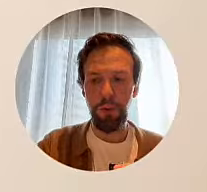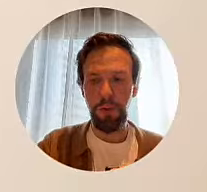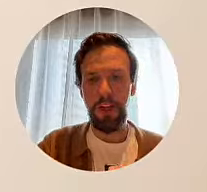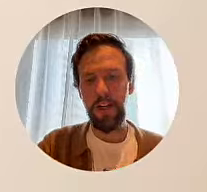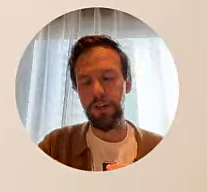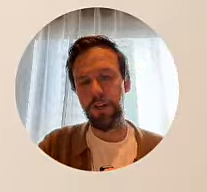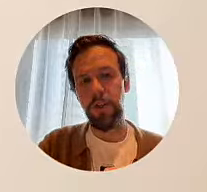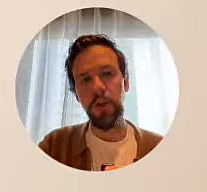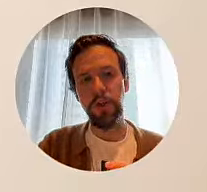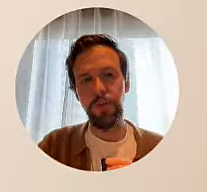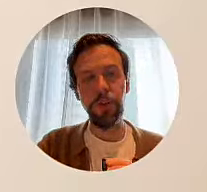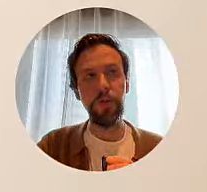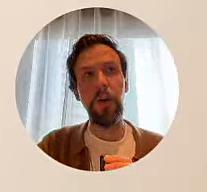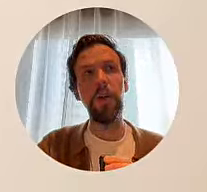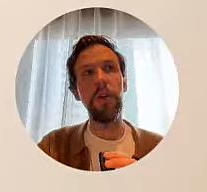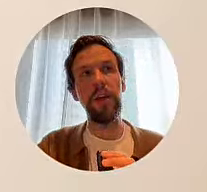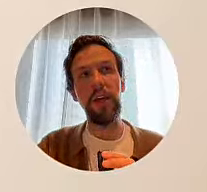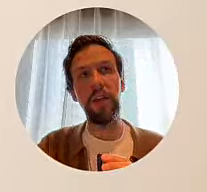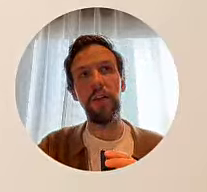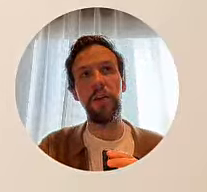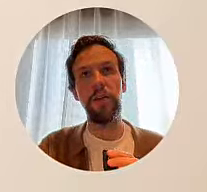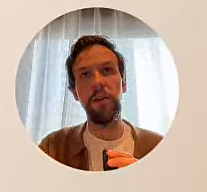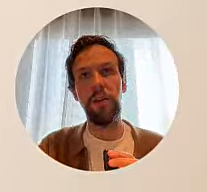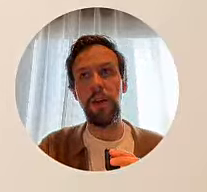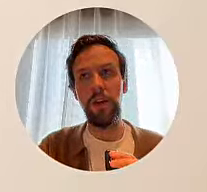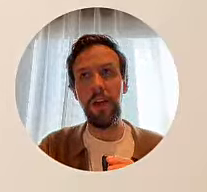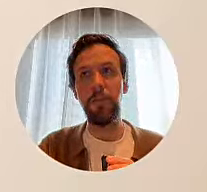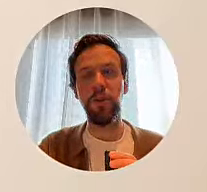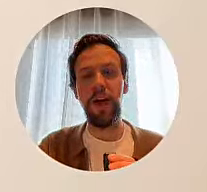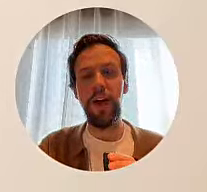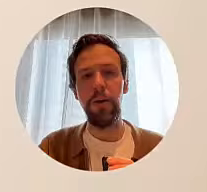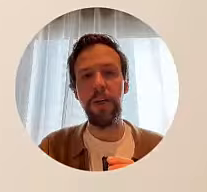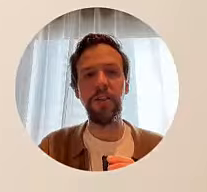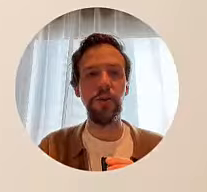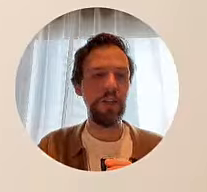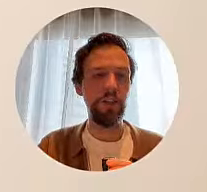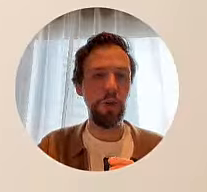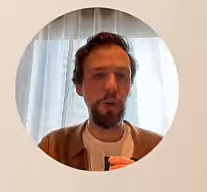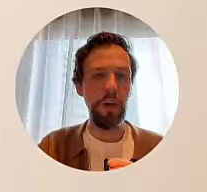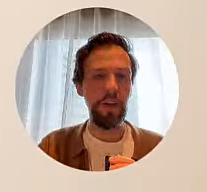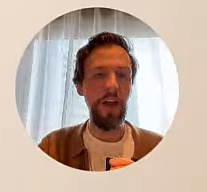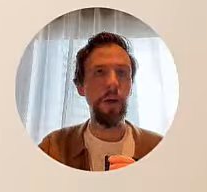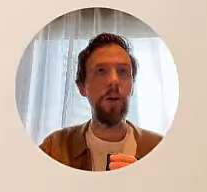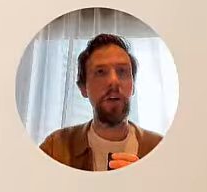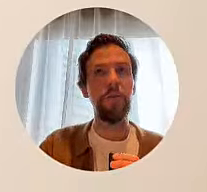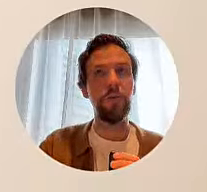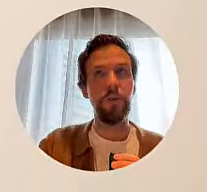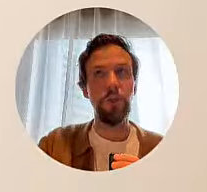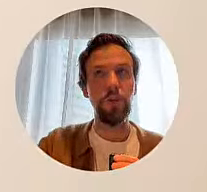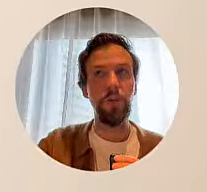has multiple layers. So first of all, in games on iOS, you can show a